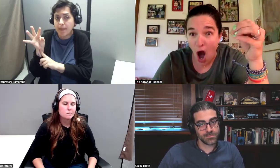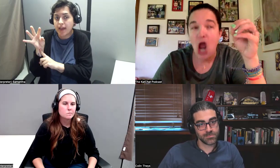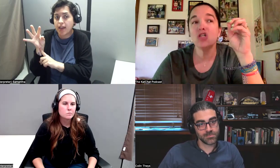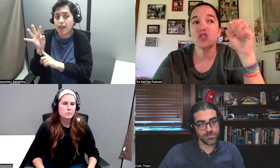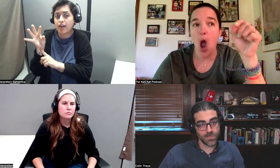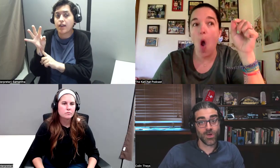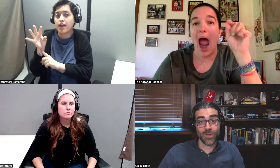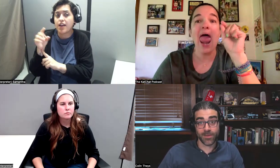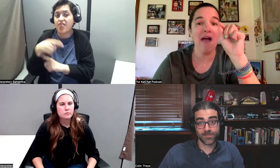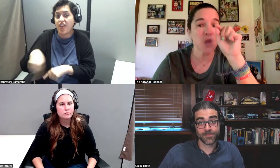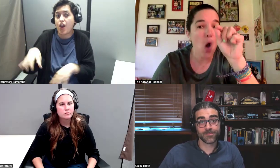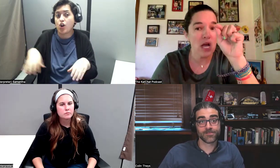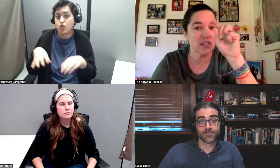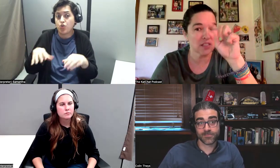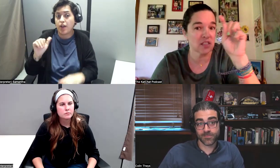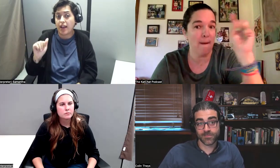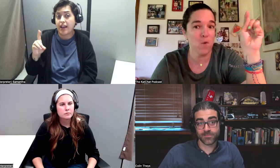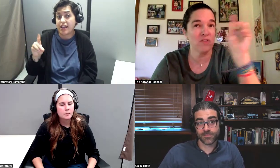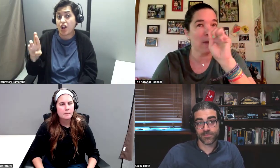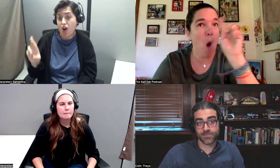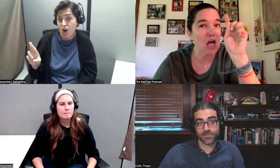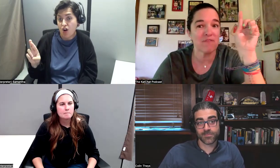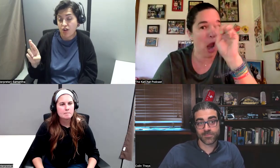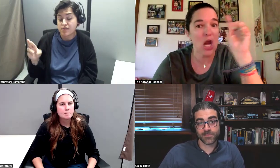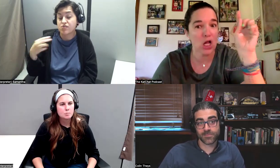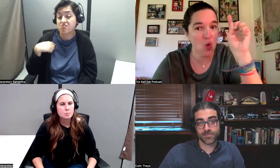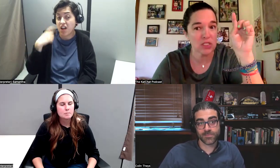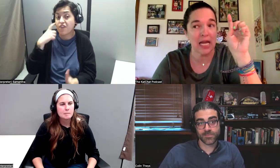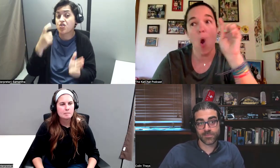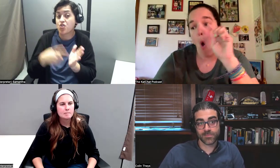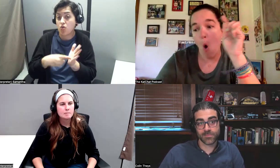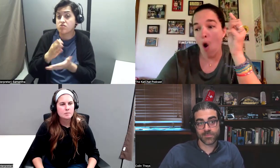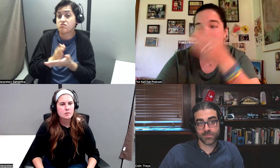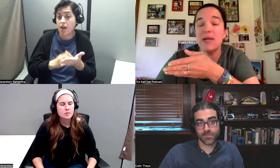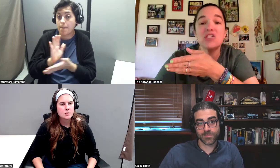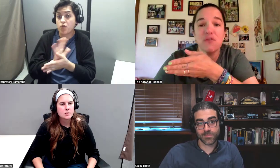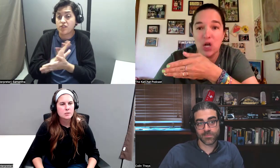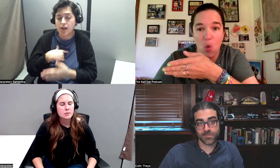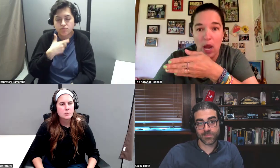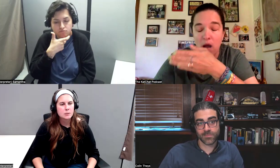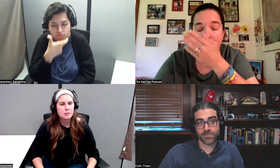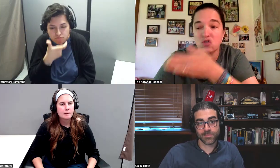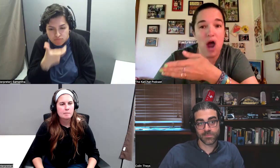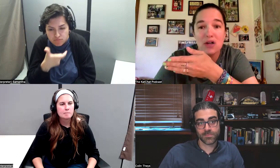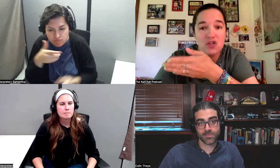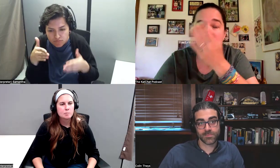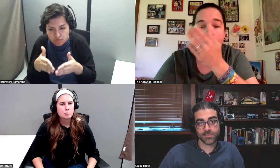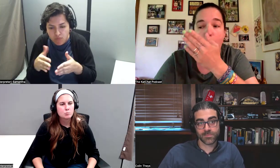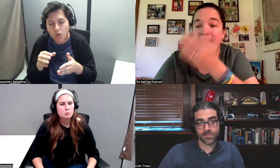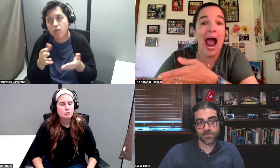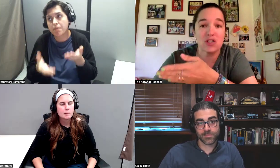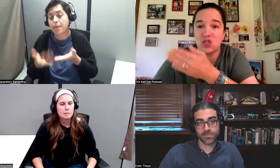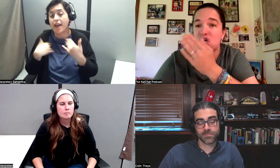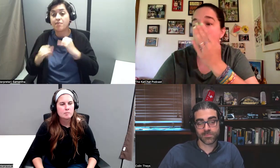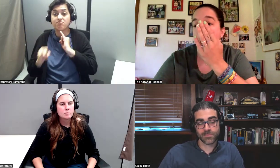ADR. So Oh yeah. I have noticed in some movies, I'm watching very closely or if I'm interviewing a director